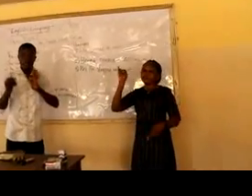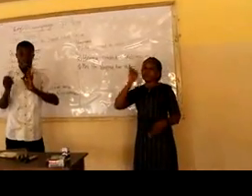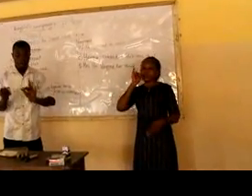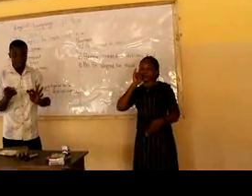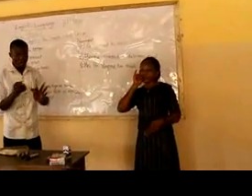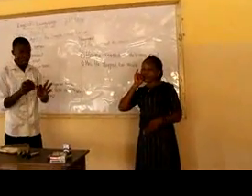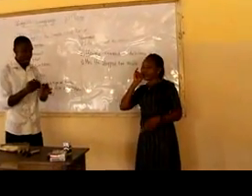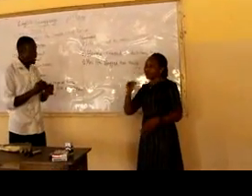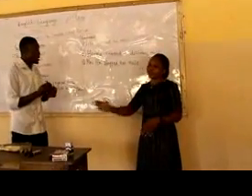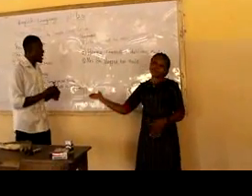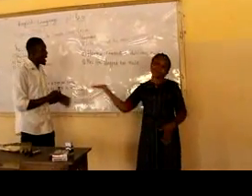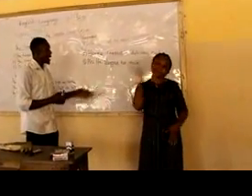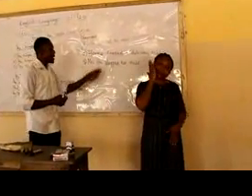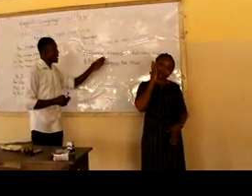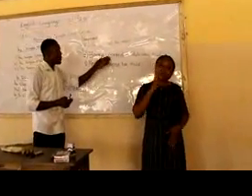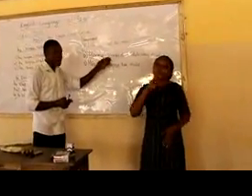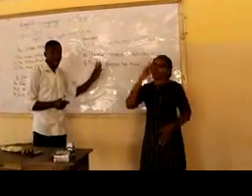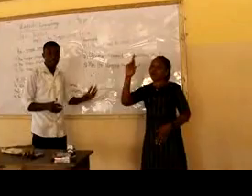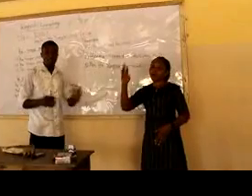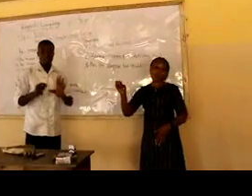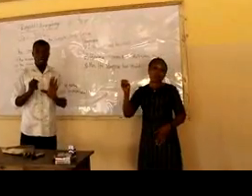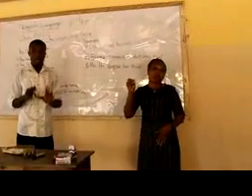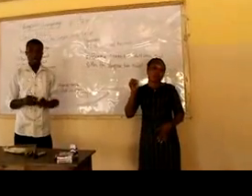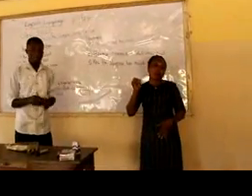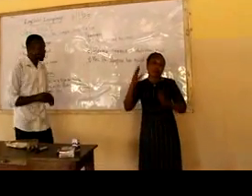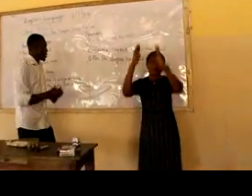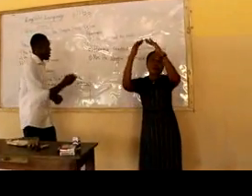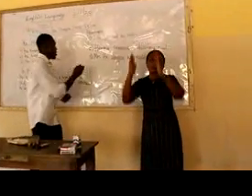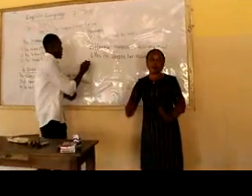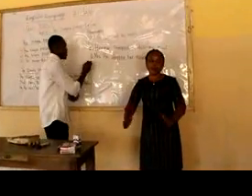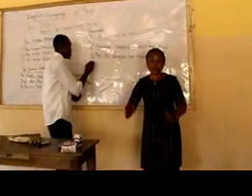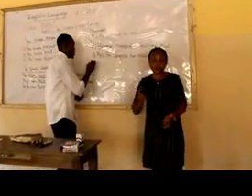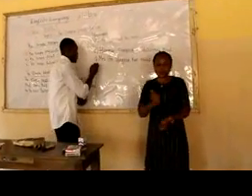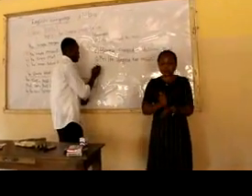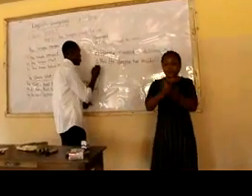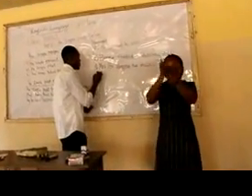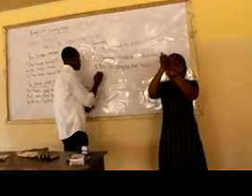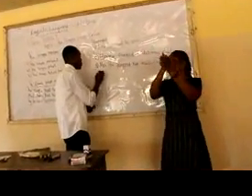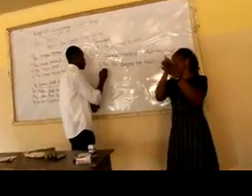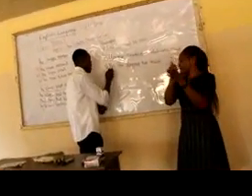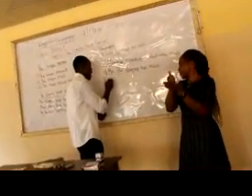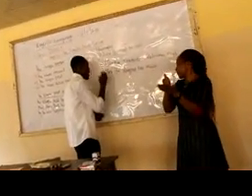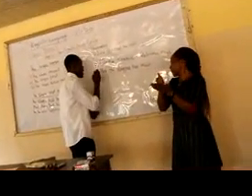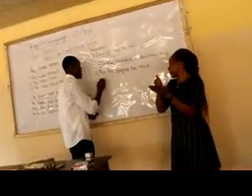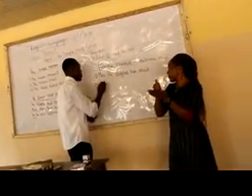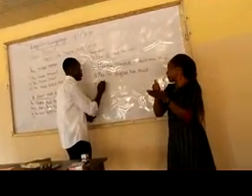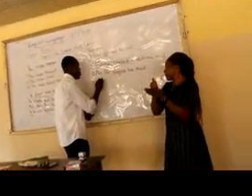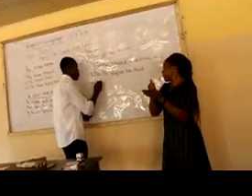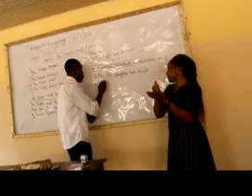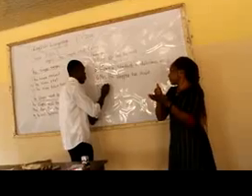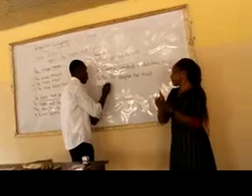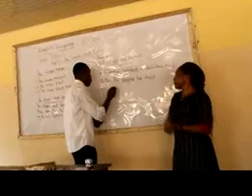verb element, and they are in past tenses. Alright, more example.